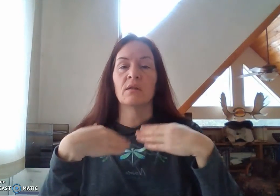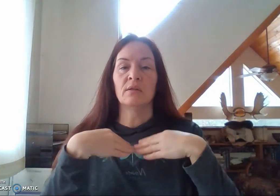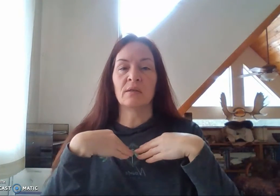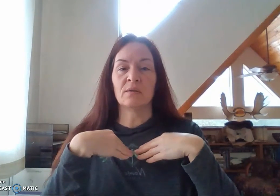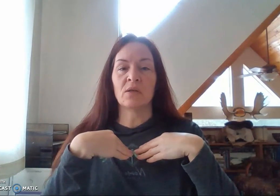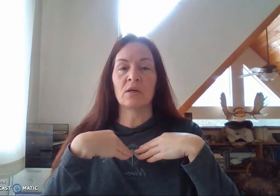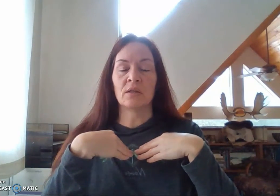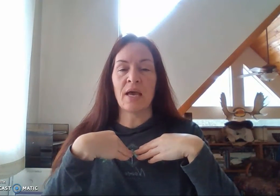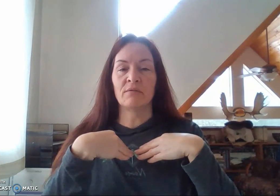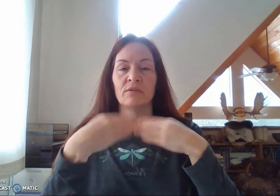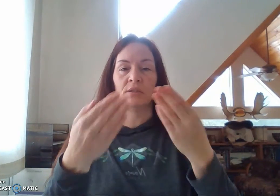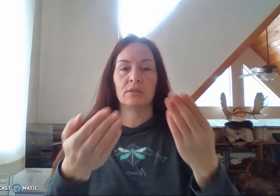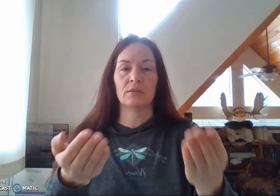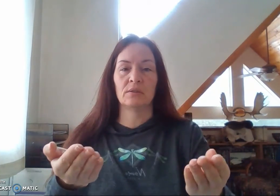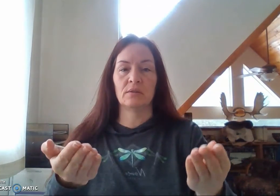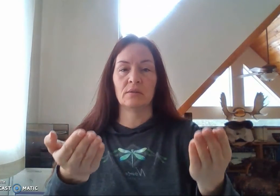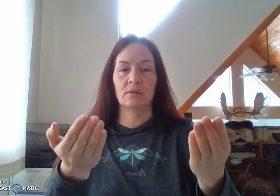The little dog laughed